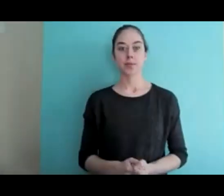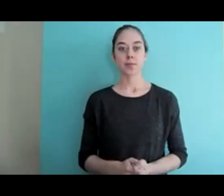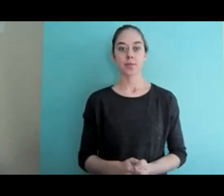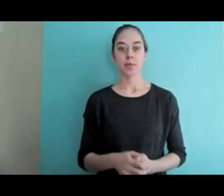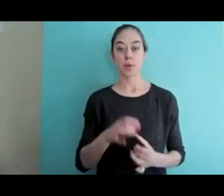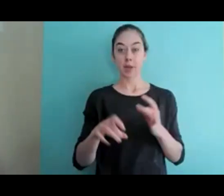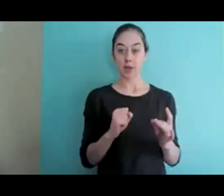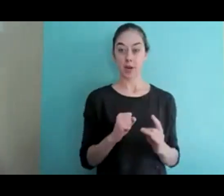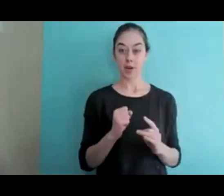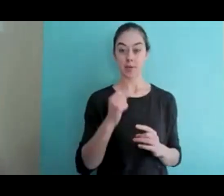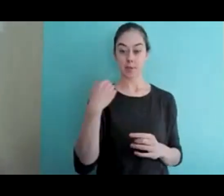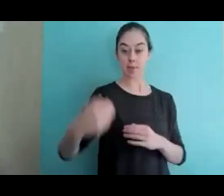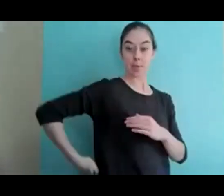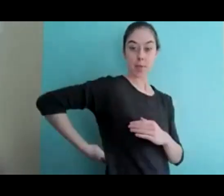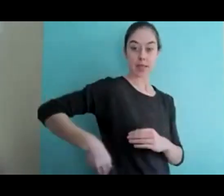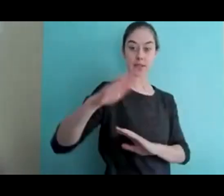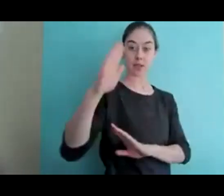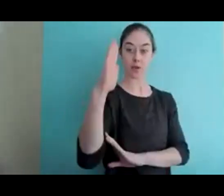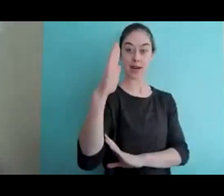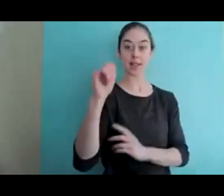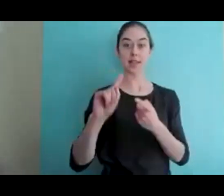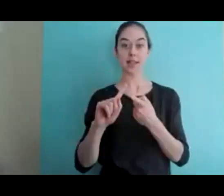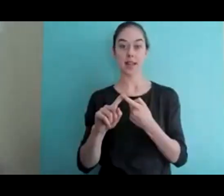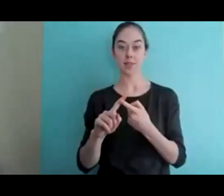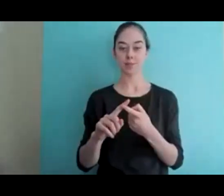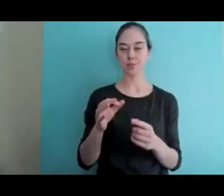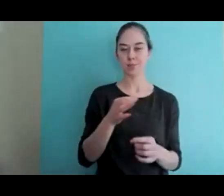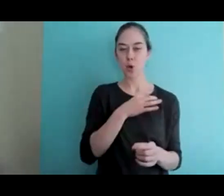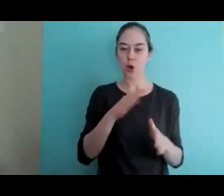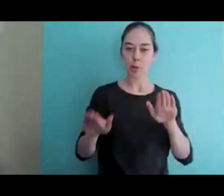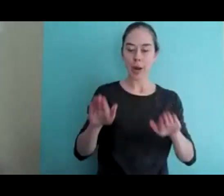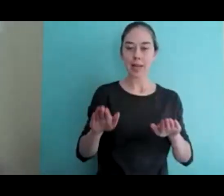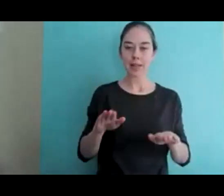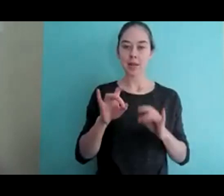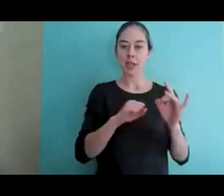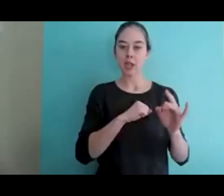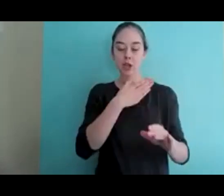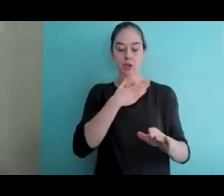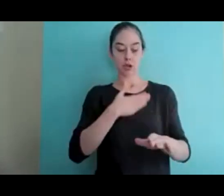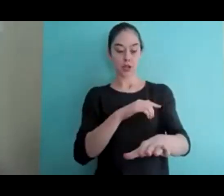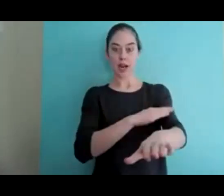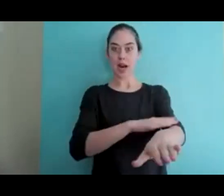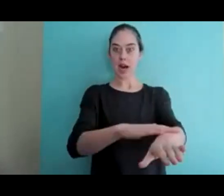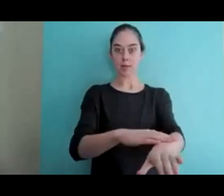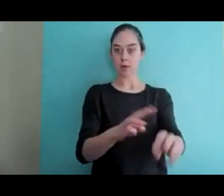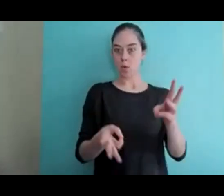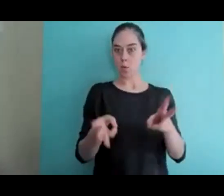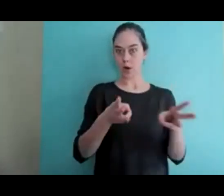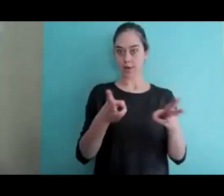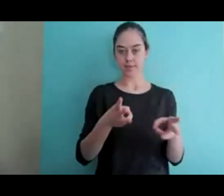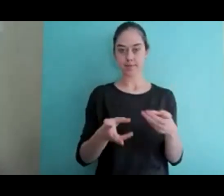balance. Just your arms is doing the work and your front muscles around your abs. You can